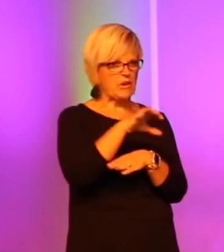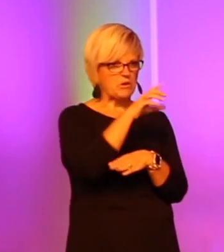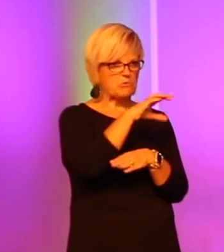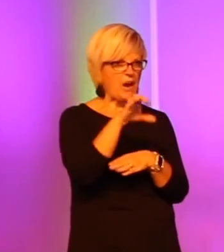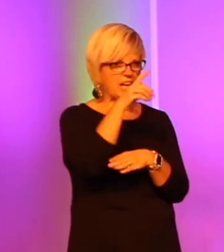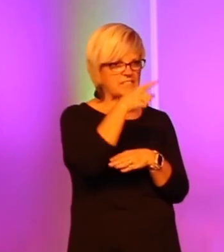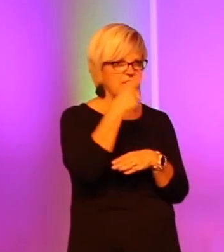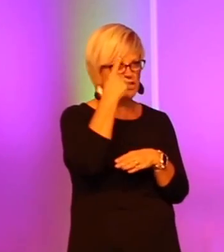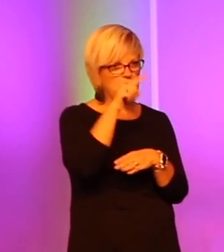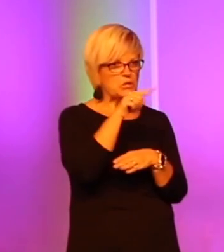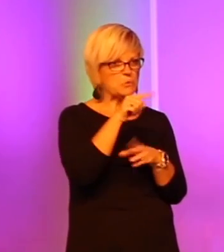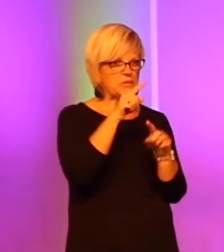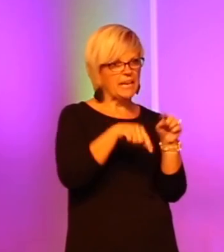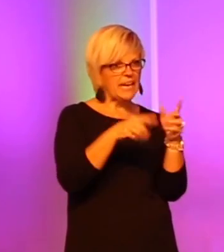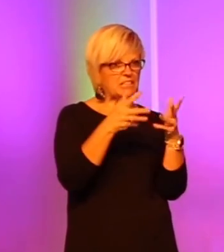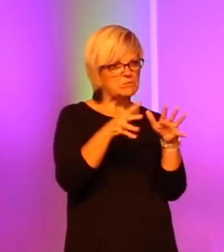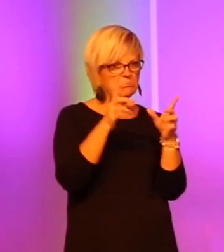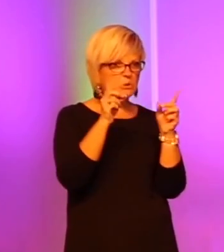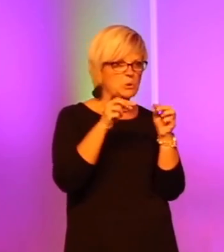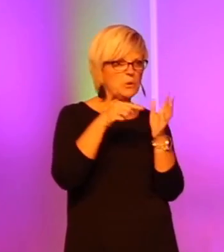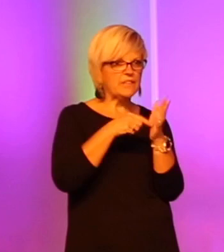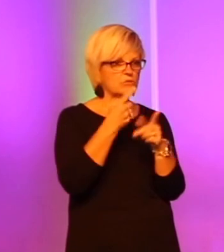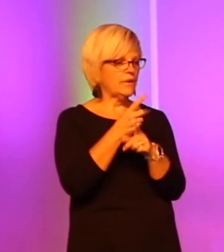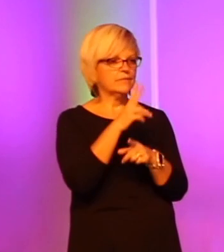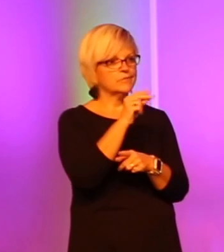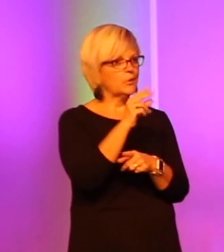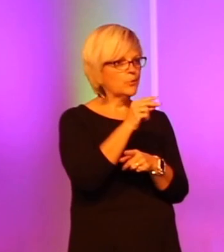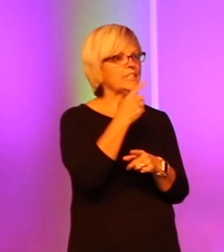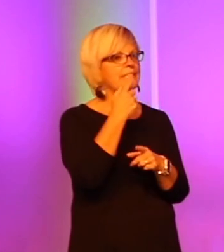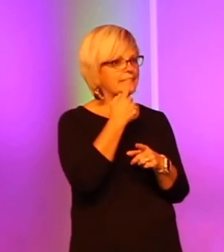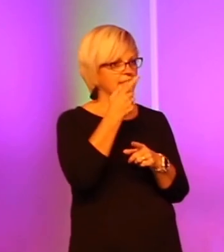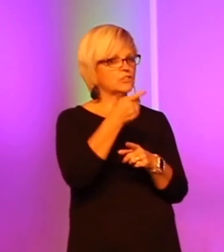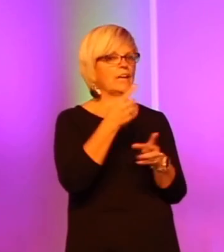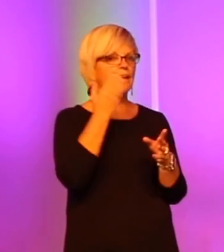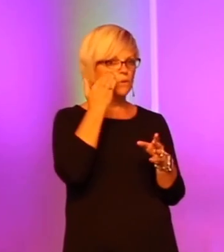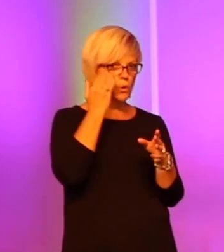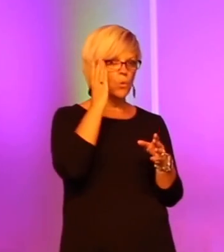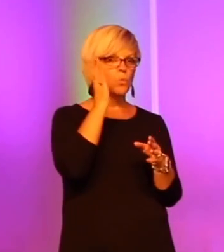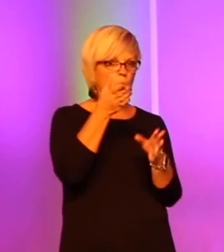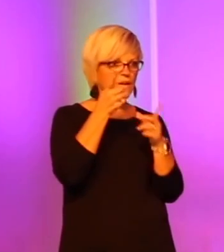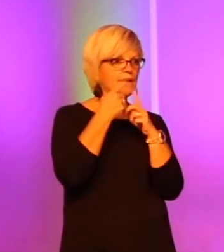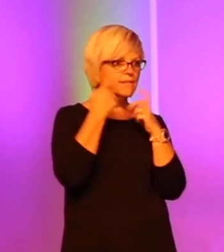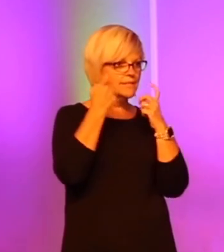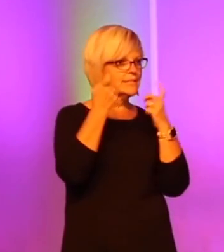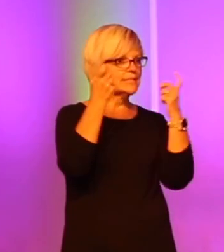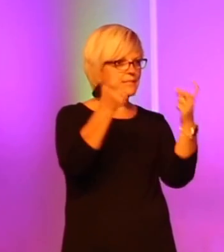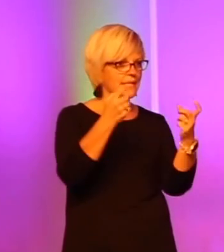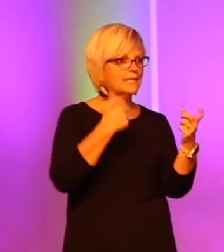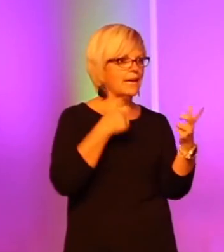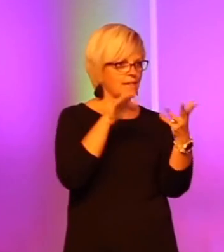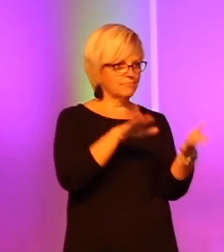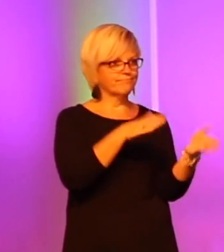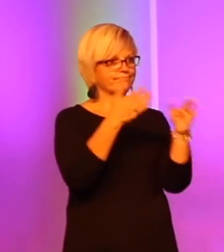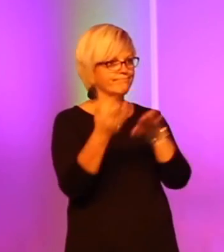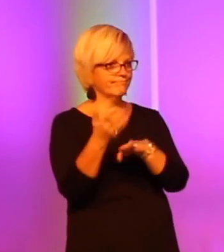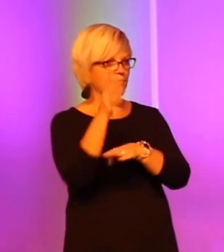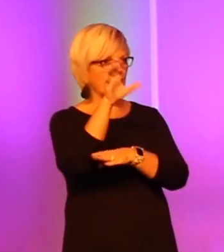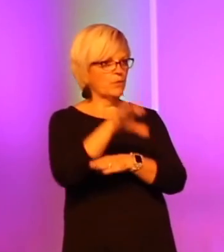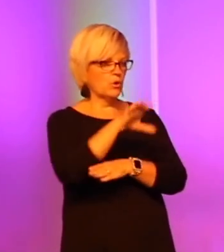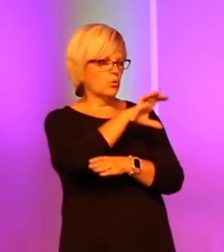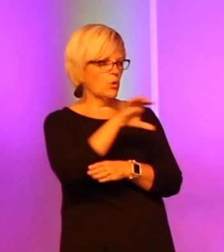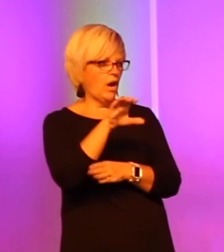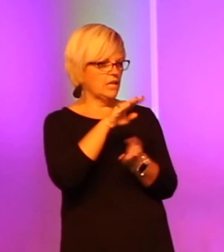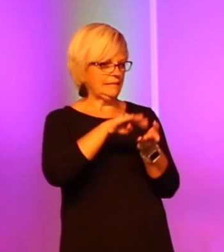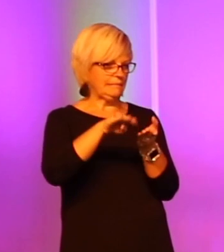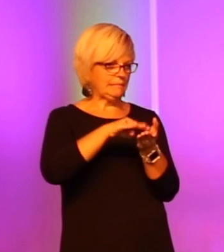That's not what he's doing. He's saying, you can't get it right, so I died on the cross for you. For no other reason than that